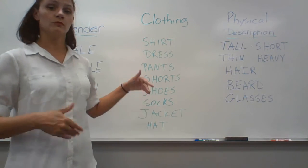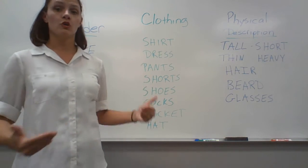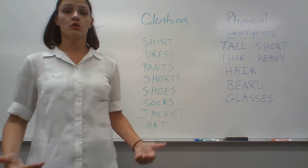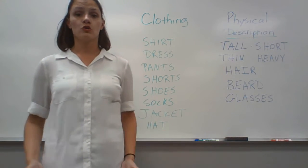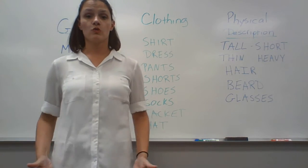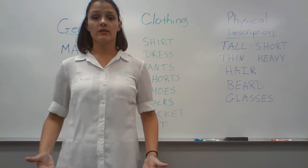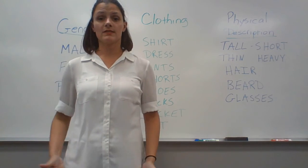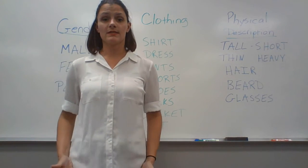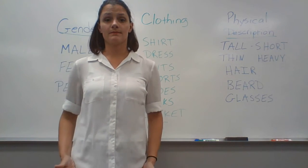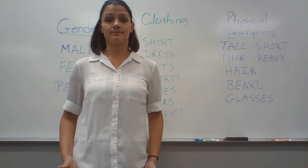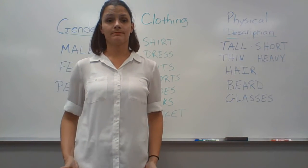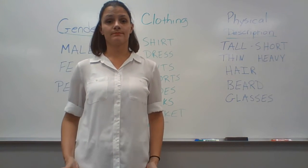Shorts.